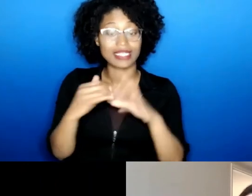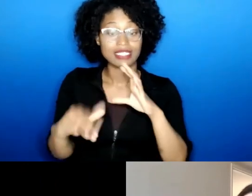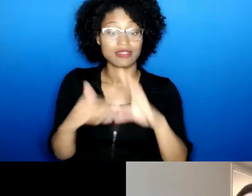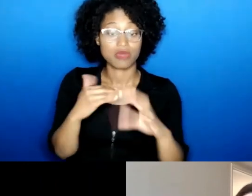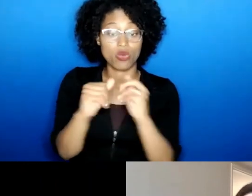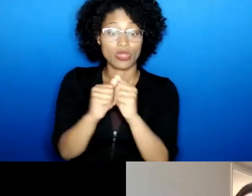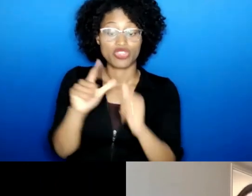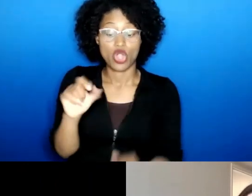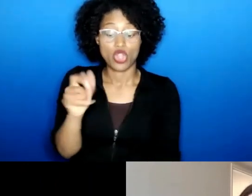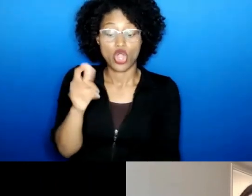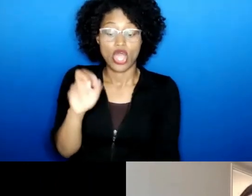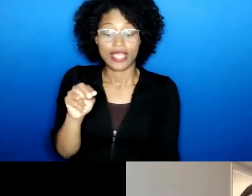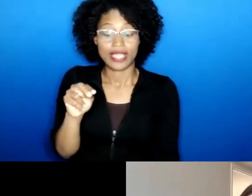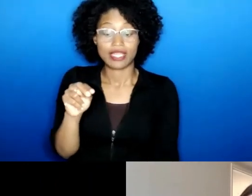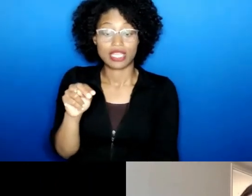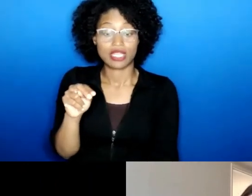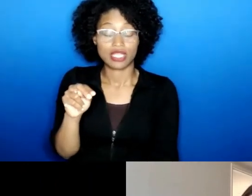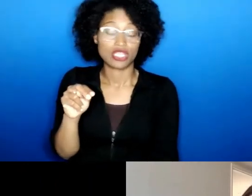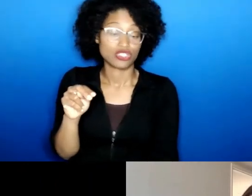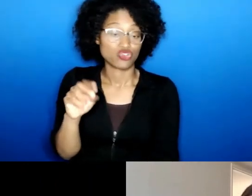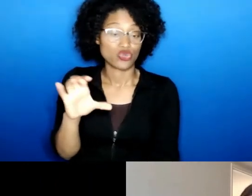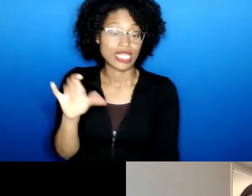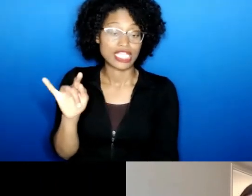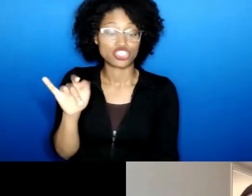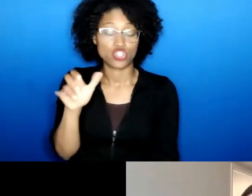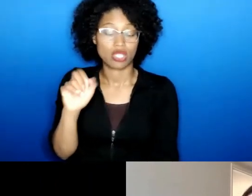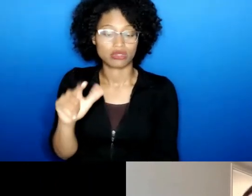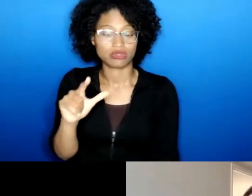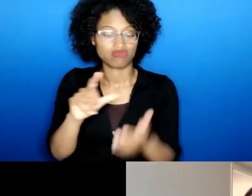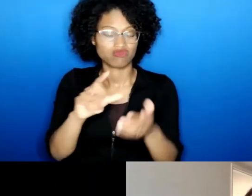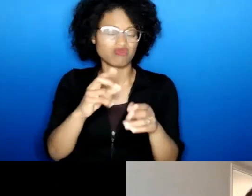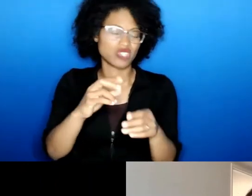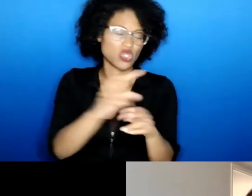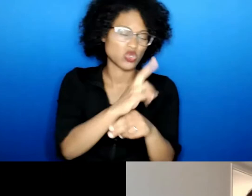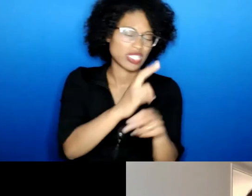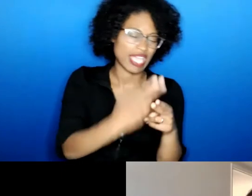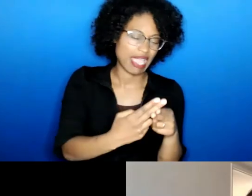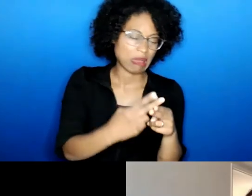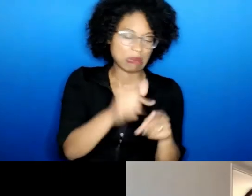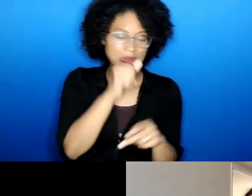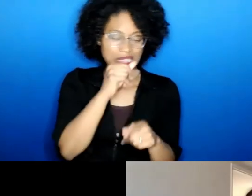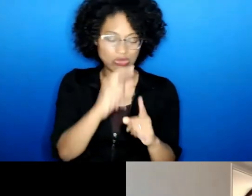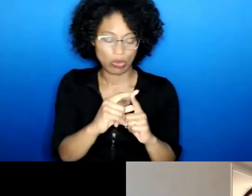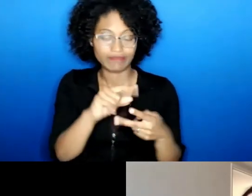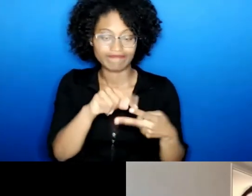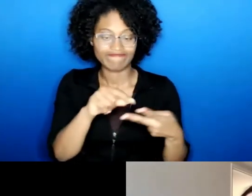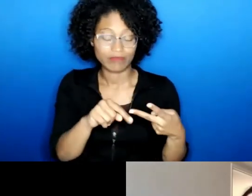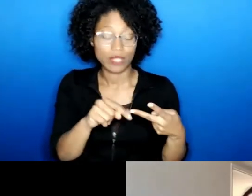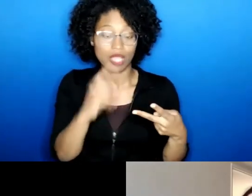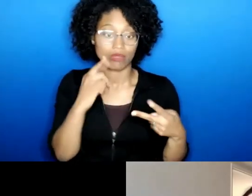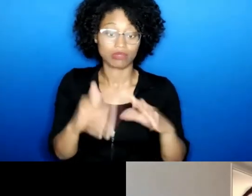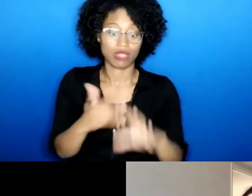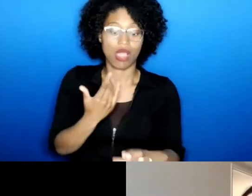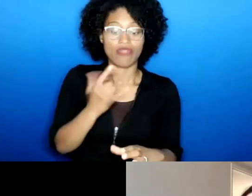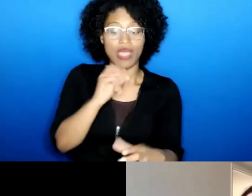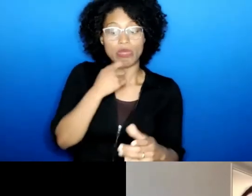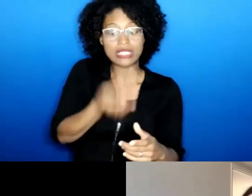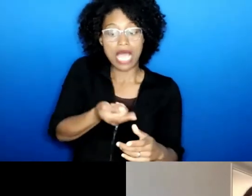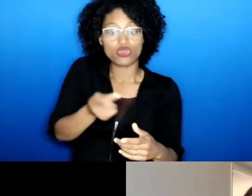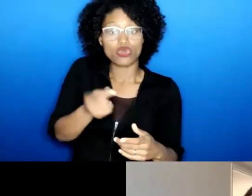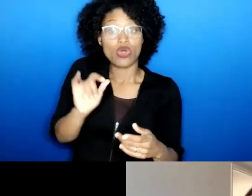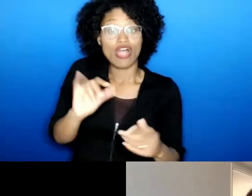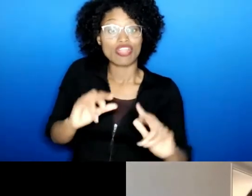will specifically state what date you're able to log in. And if the practice question was from the side